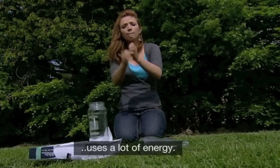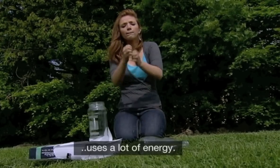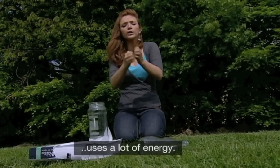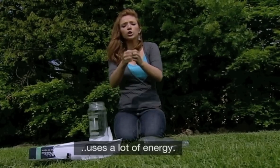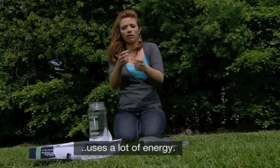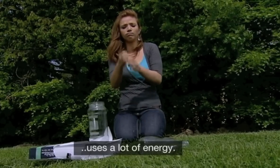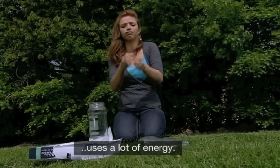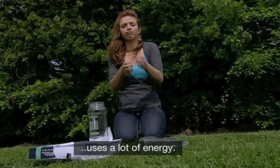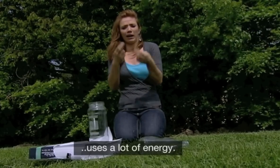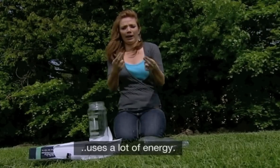lot of energy.